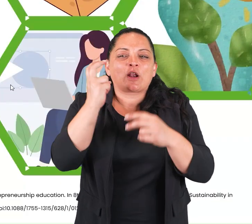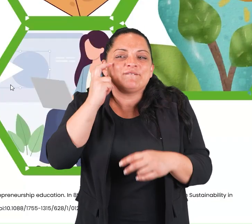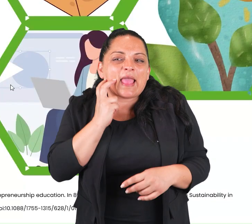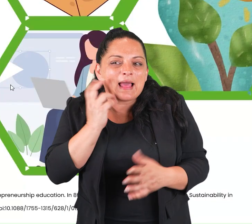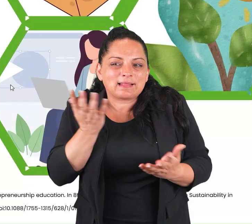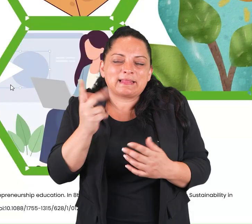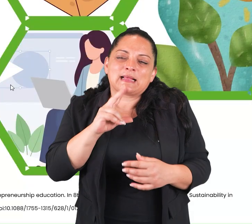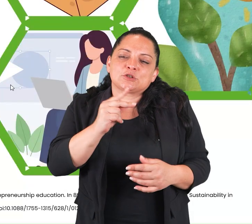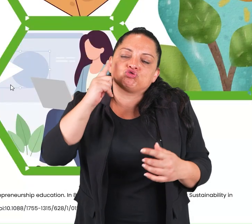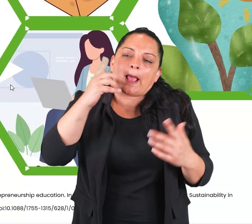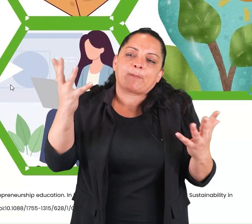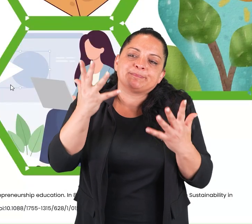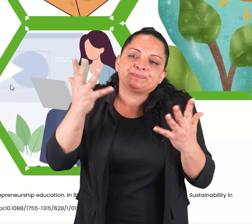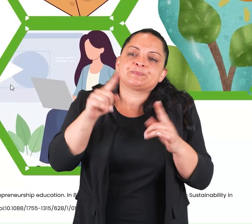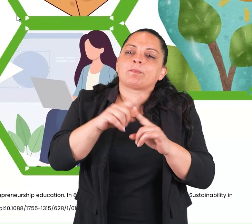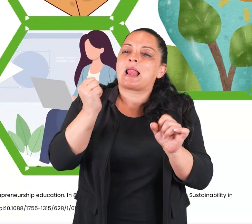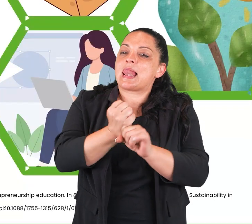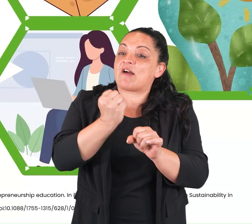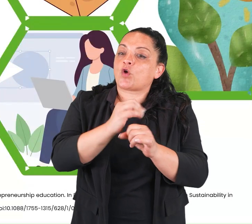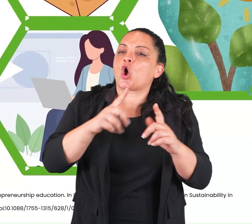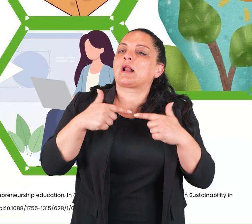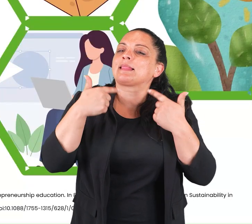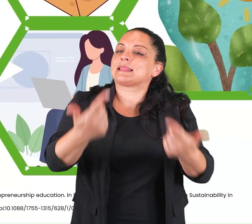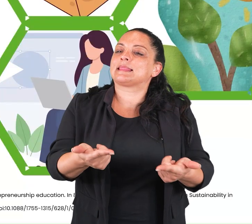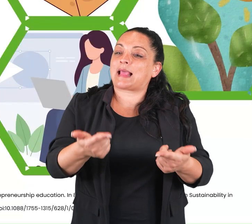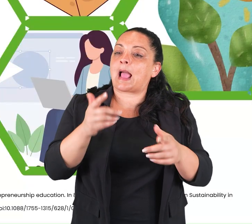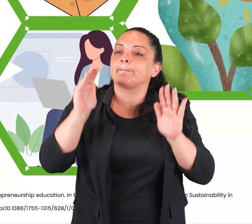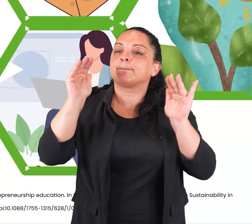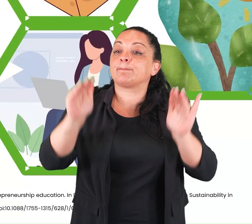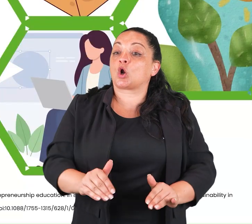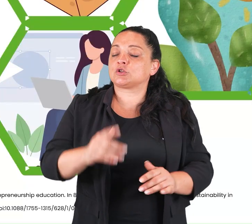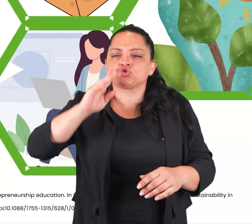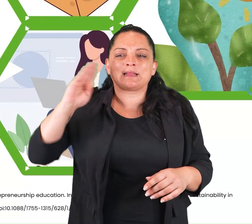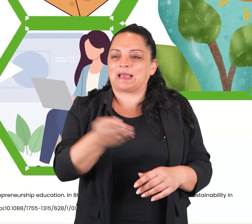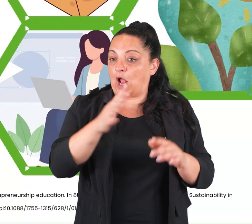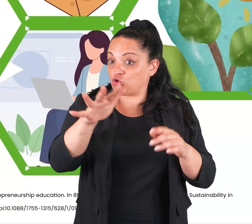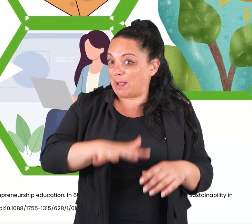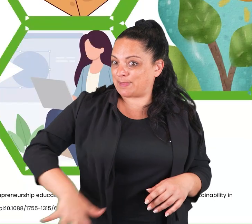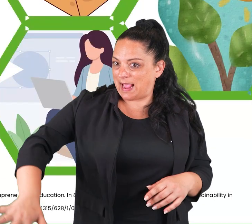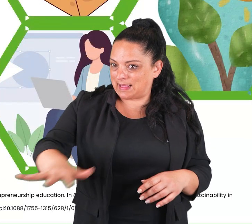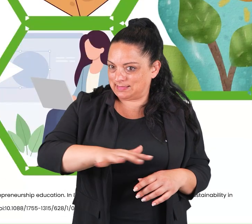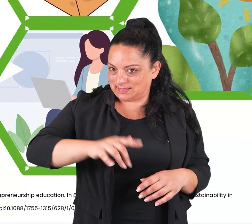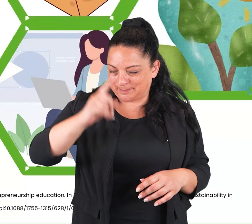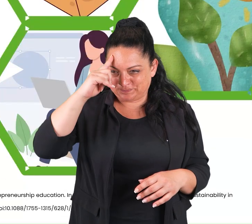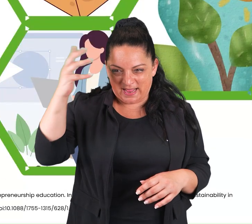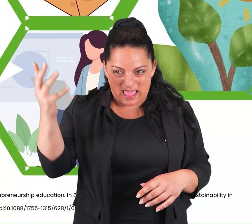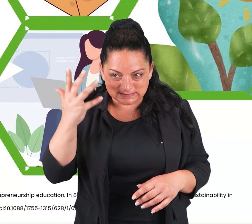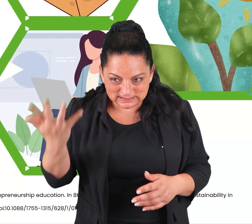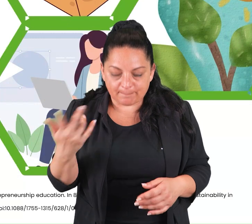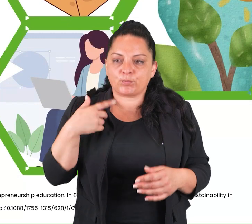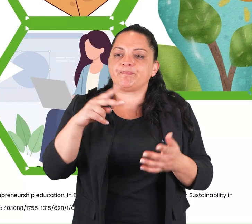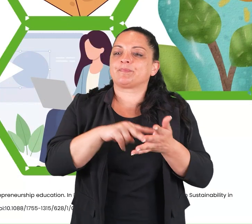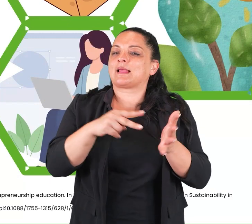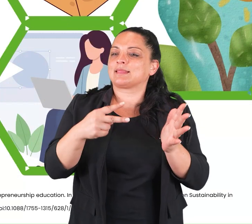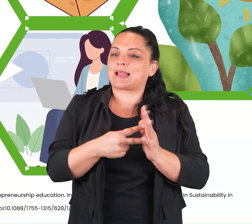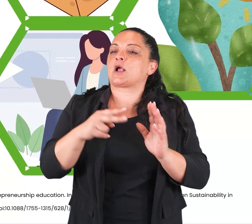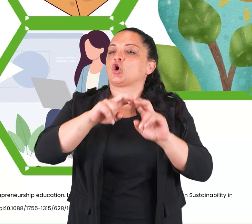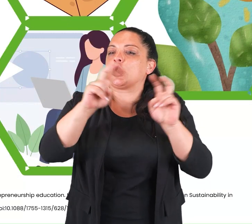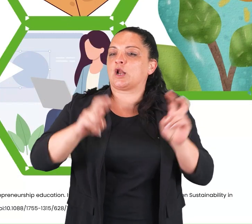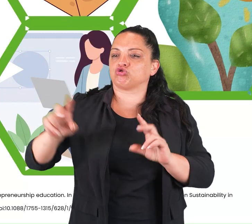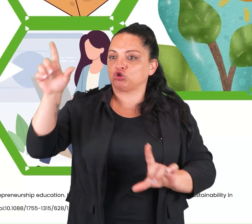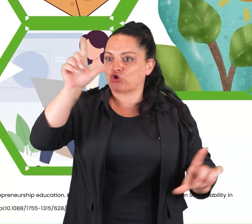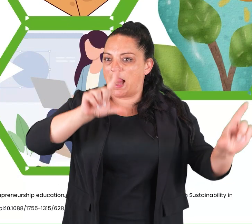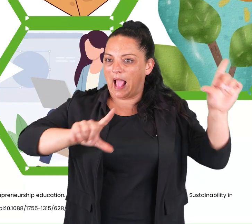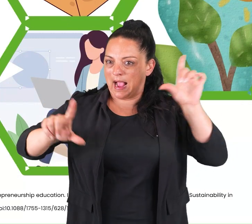it's jobs that directly contribute to protecting the environment. Examples of that are